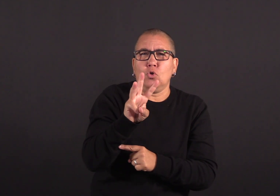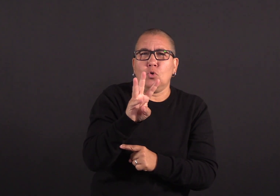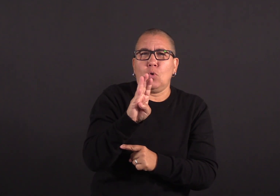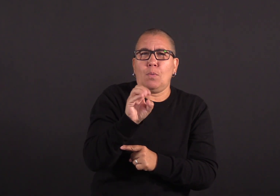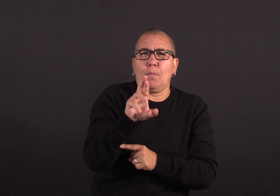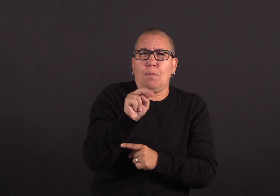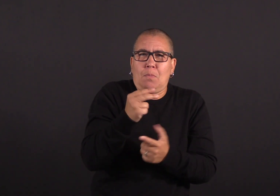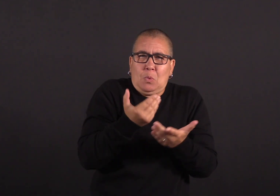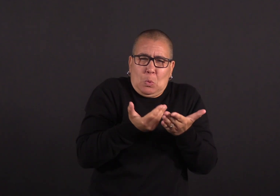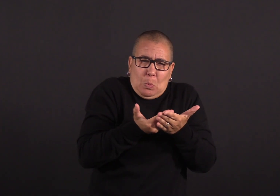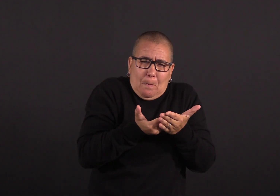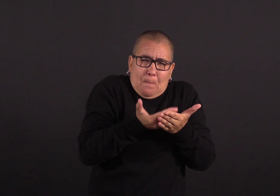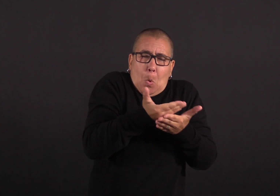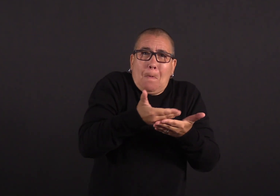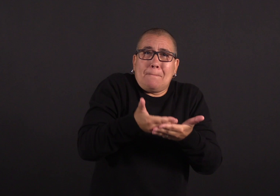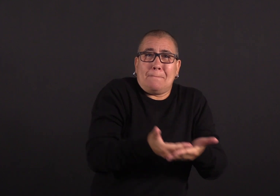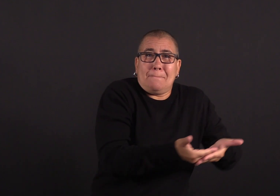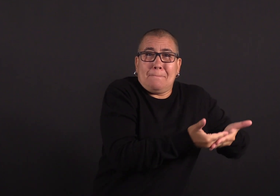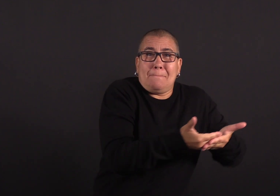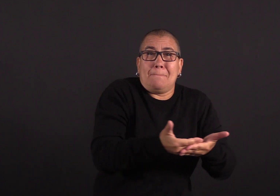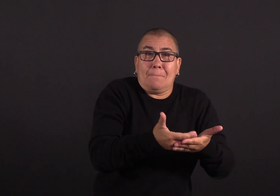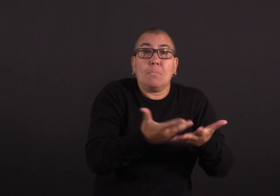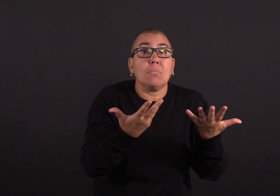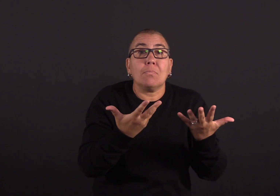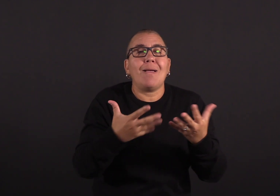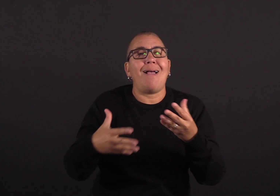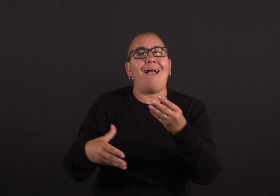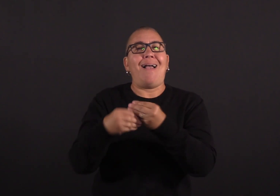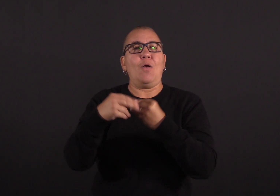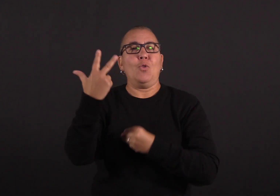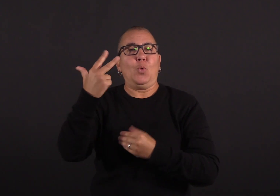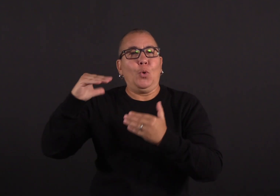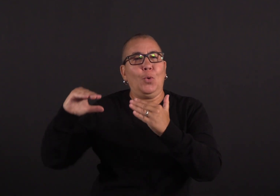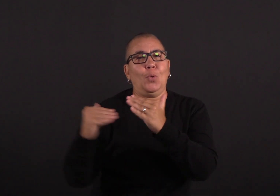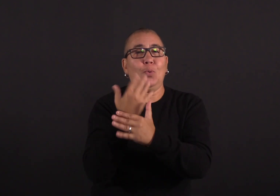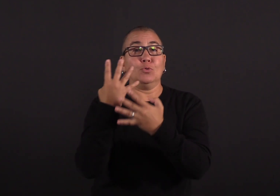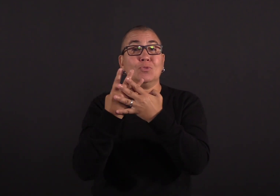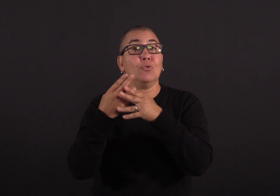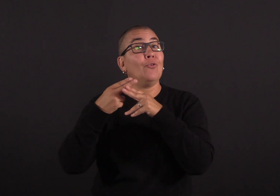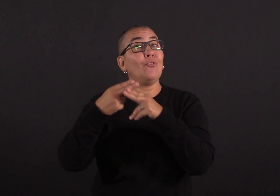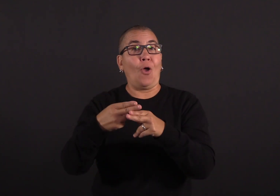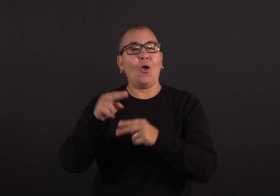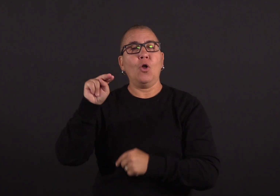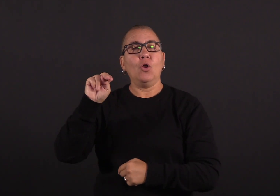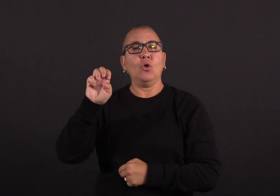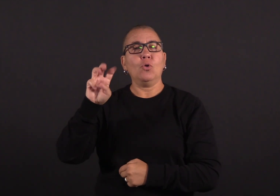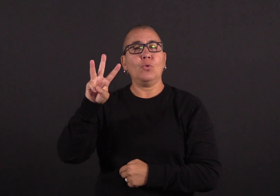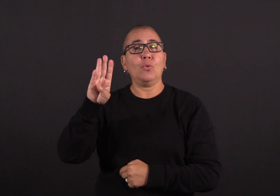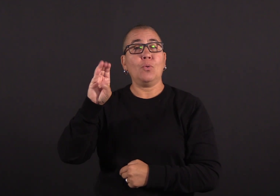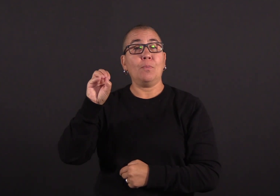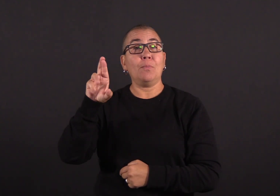infants in the state by adding 3 new conditions to its newborn screening program.